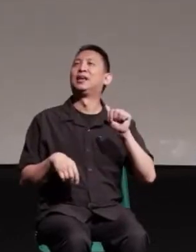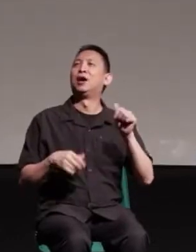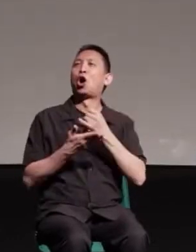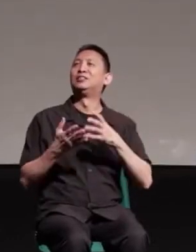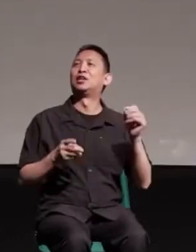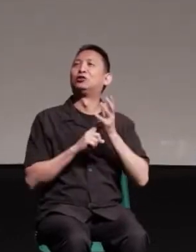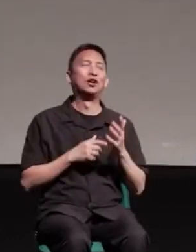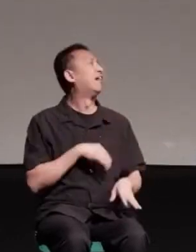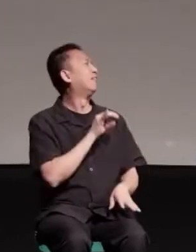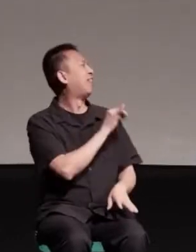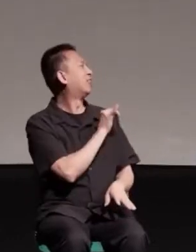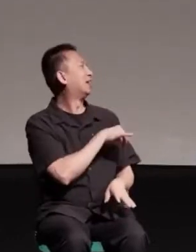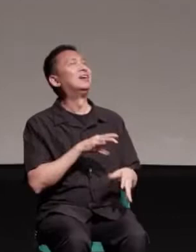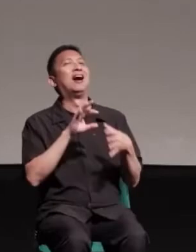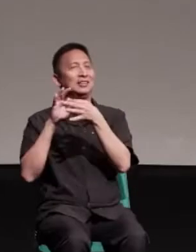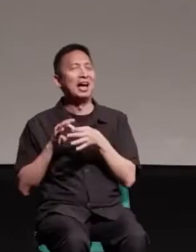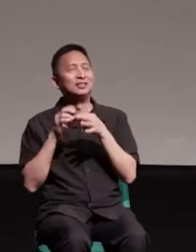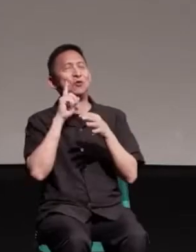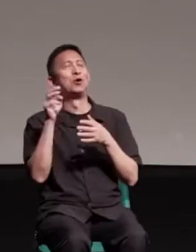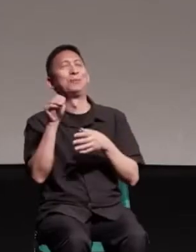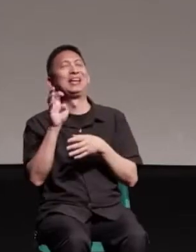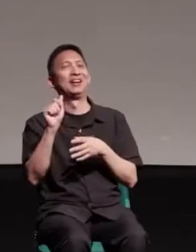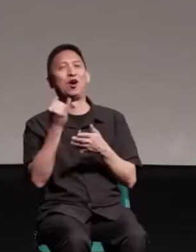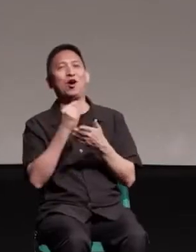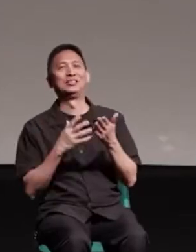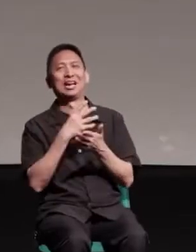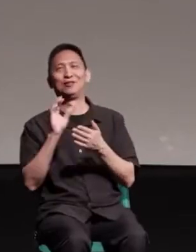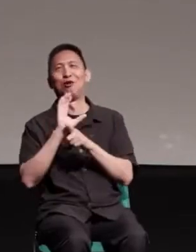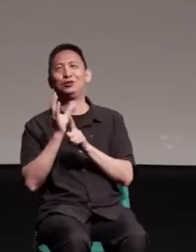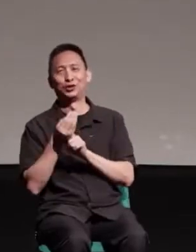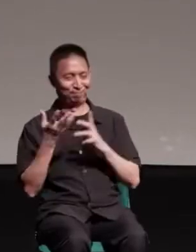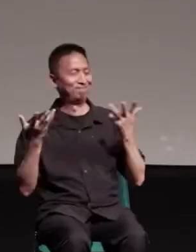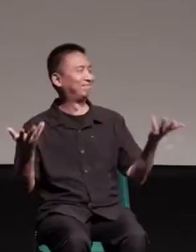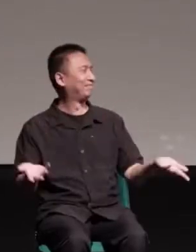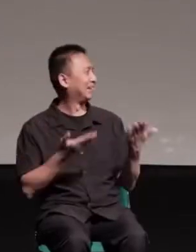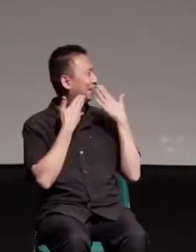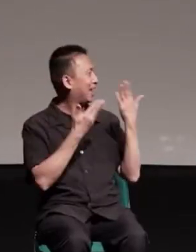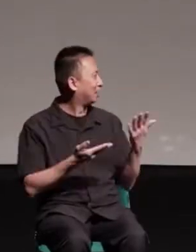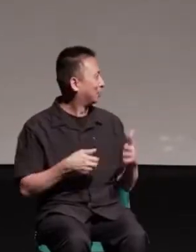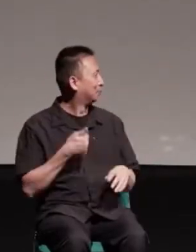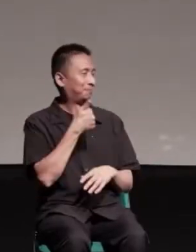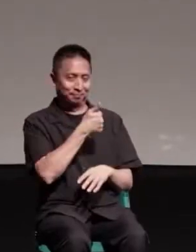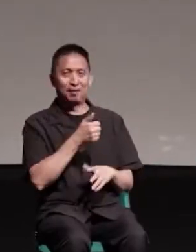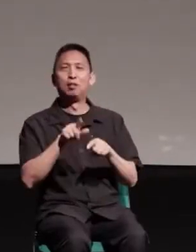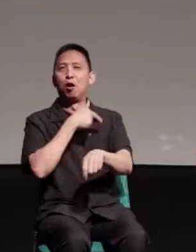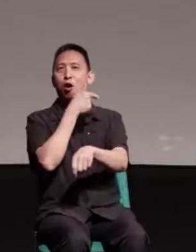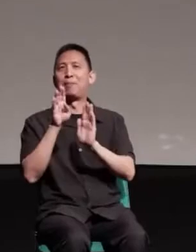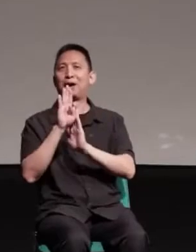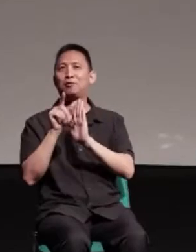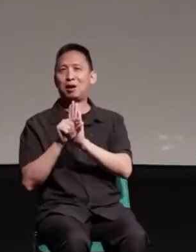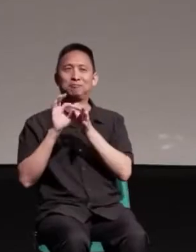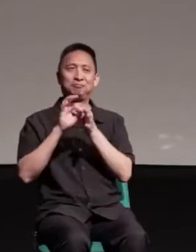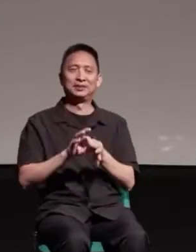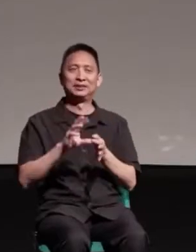yes, of the Alliance for Media Arts and Culture, who has a long background not only in documentary filmmaking